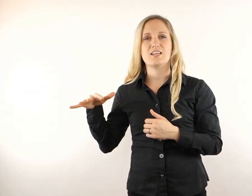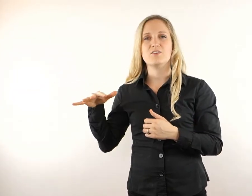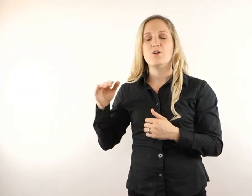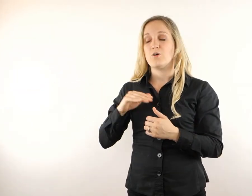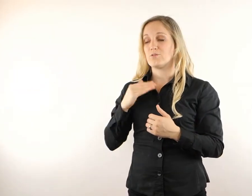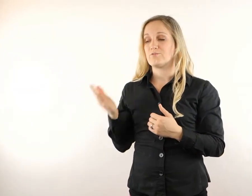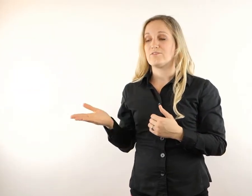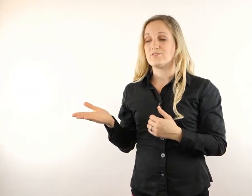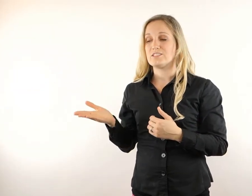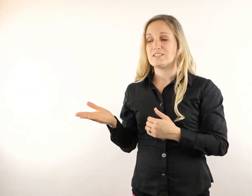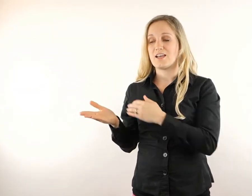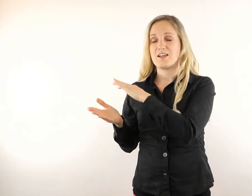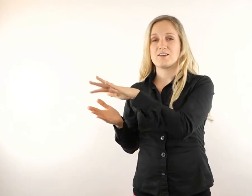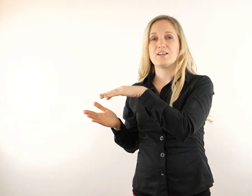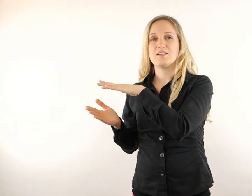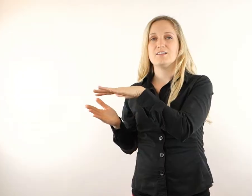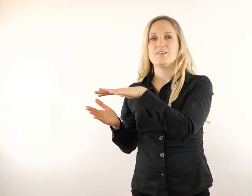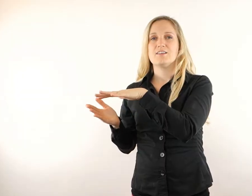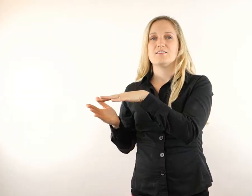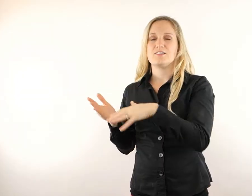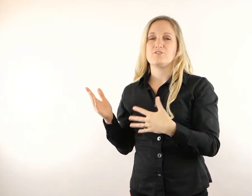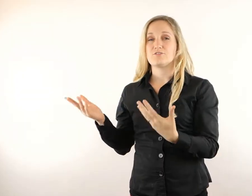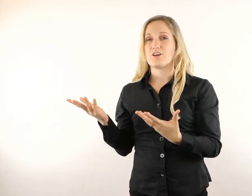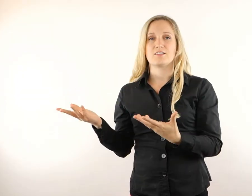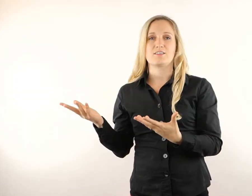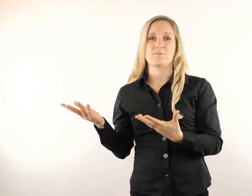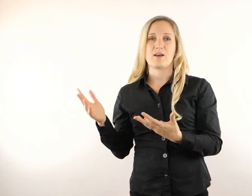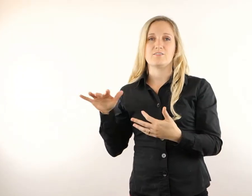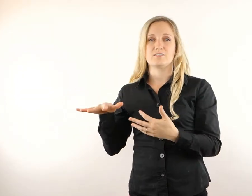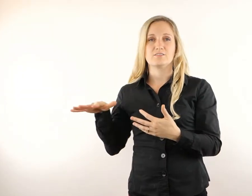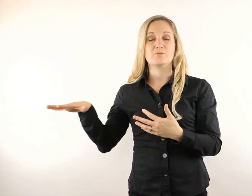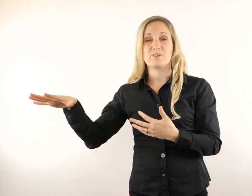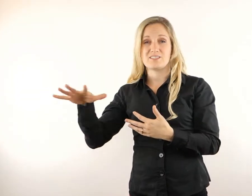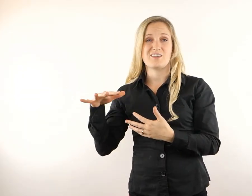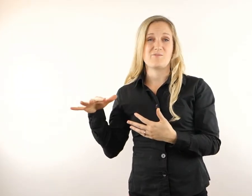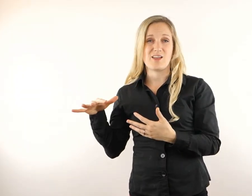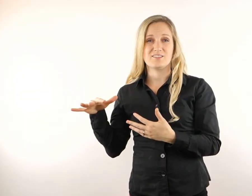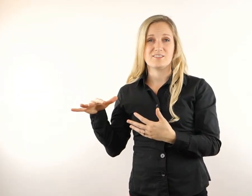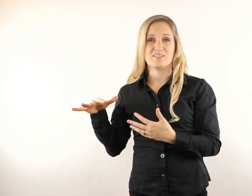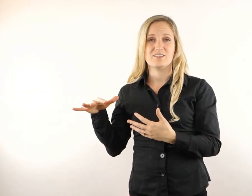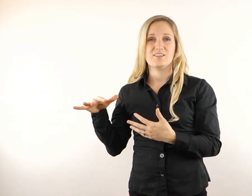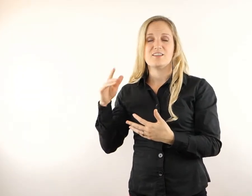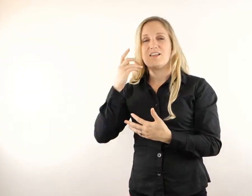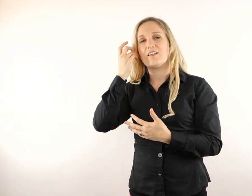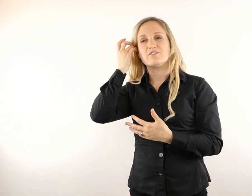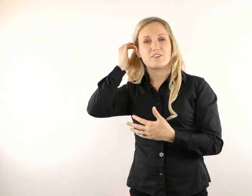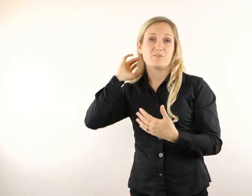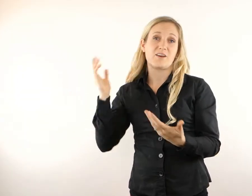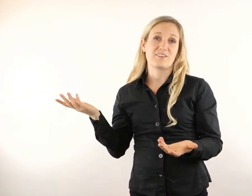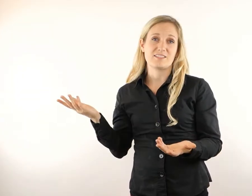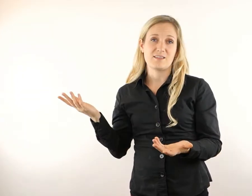again or reference that area, then you're talking about the place that he went. You're talking about